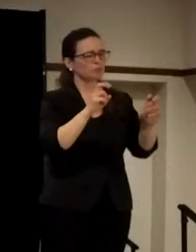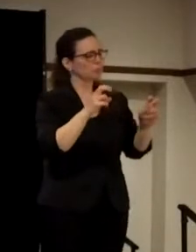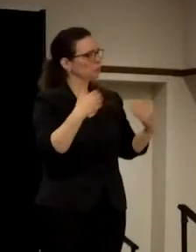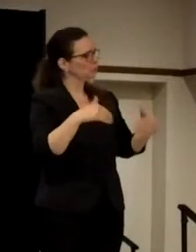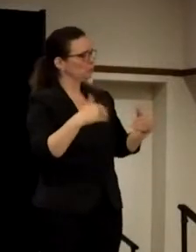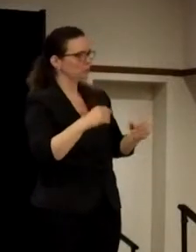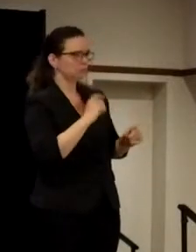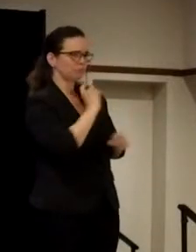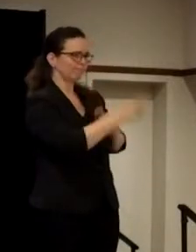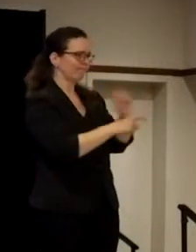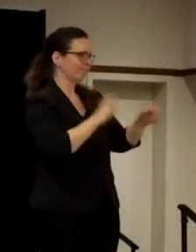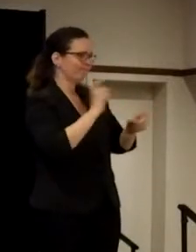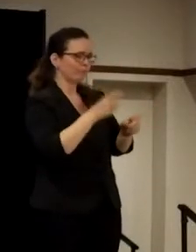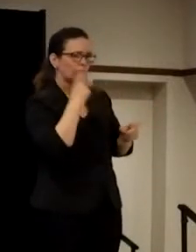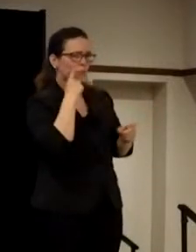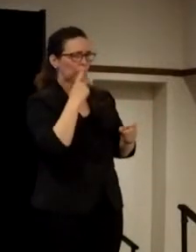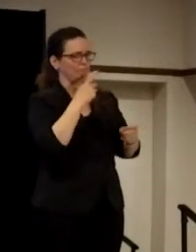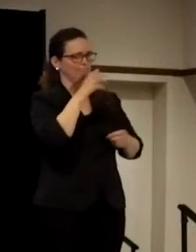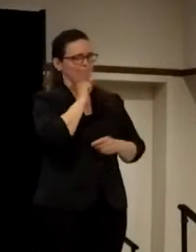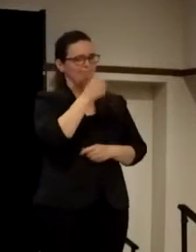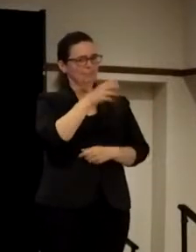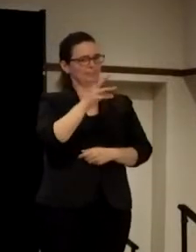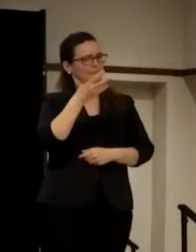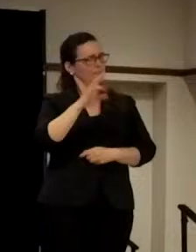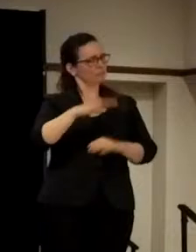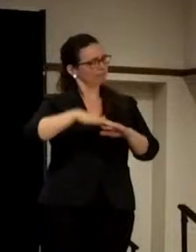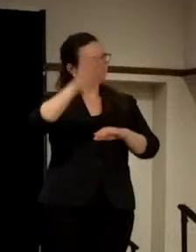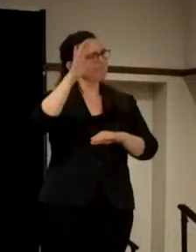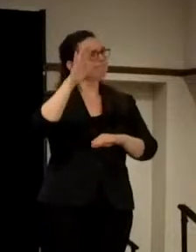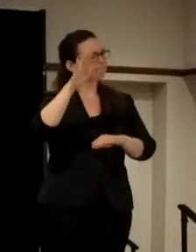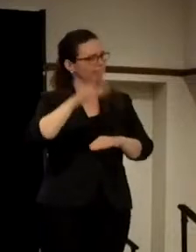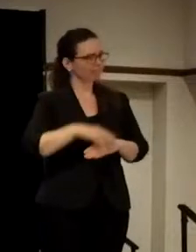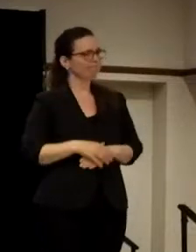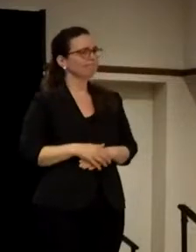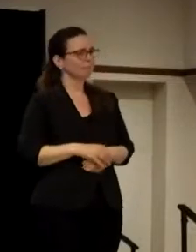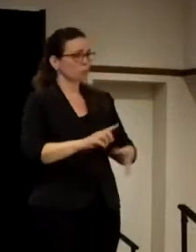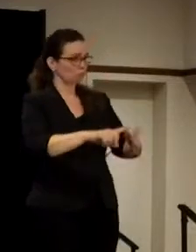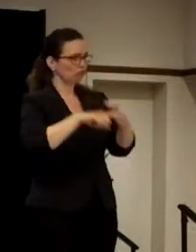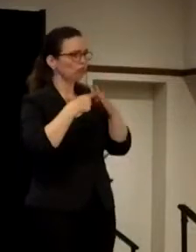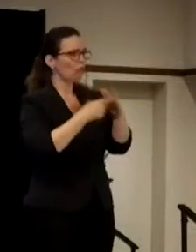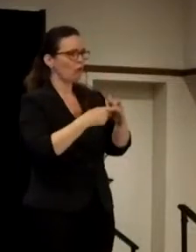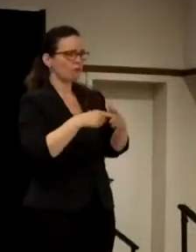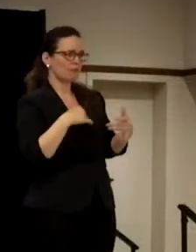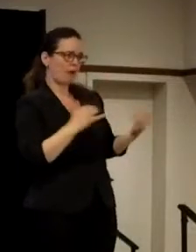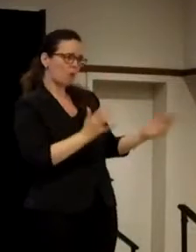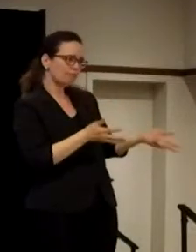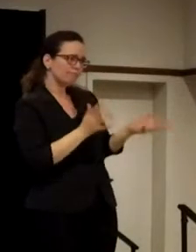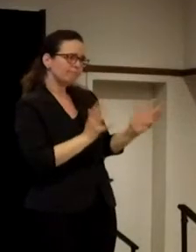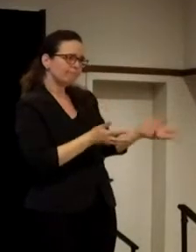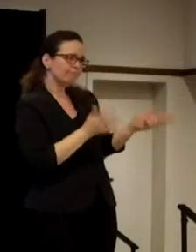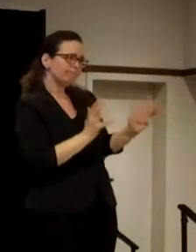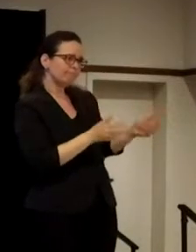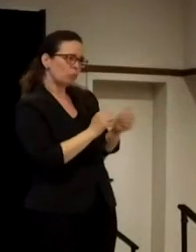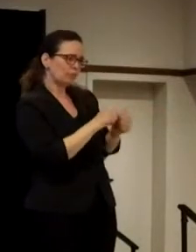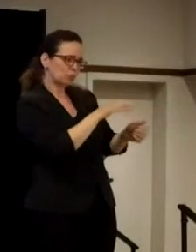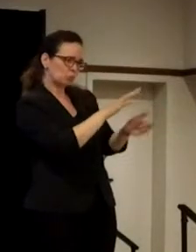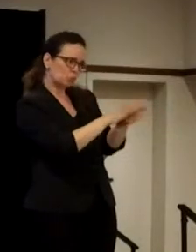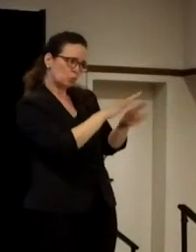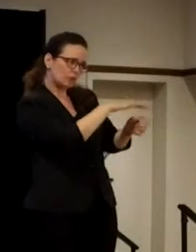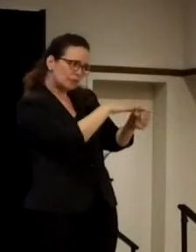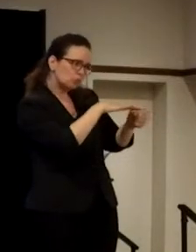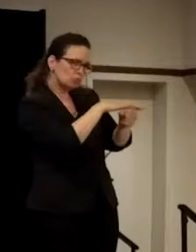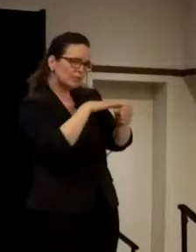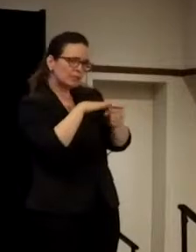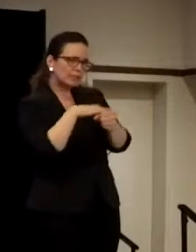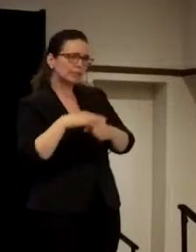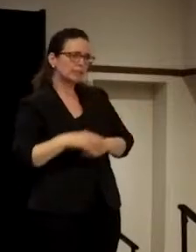underage, but we're going to have that conversation and figure out ways to get that done too. Essentially, those if you flow from